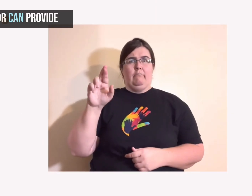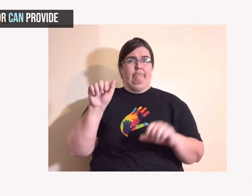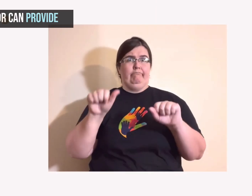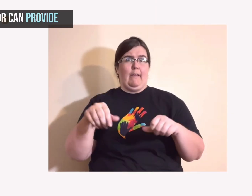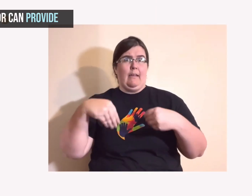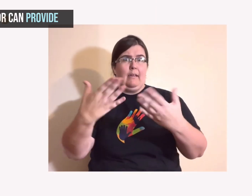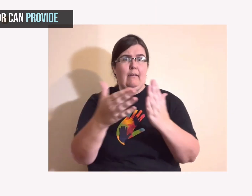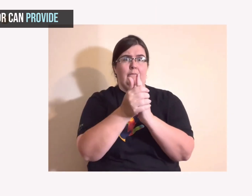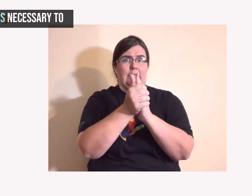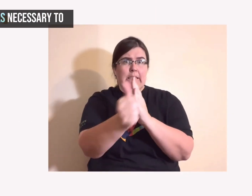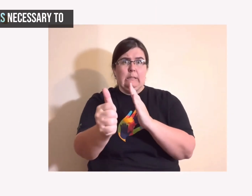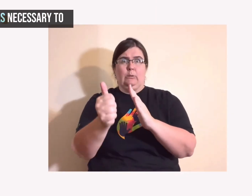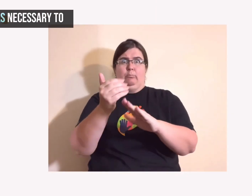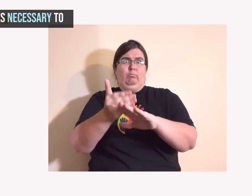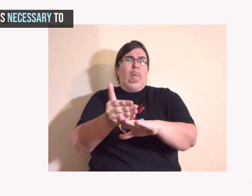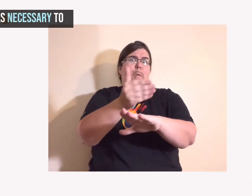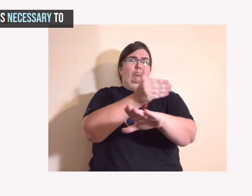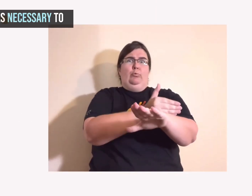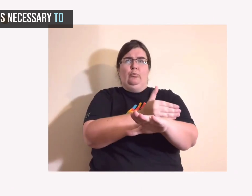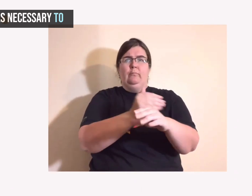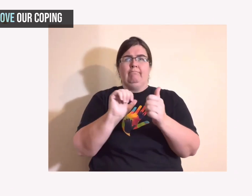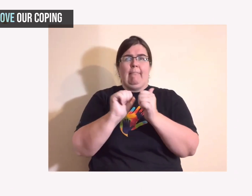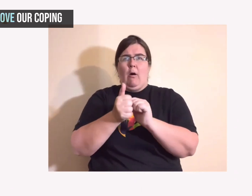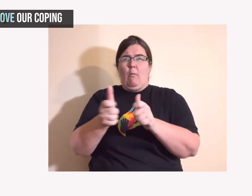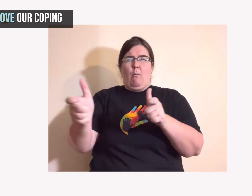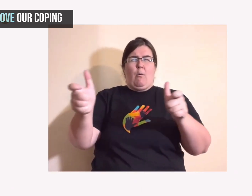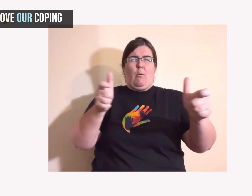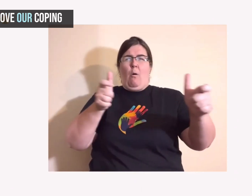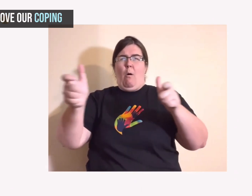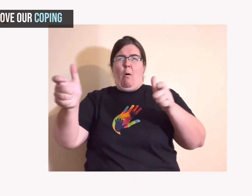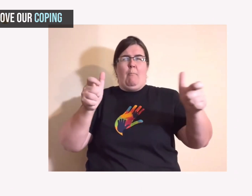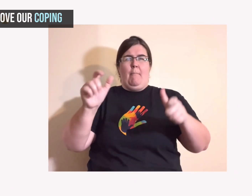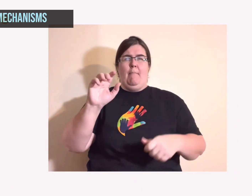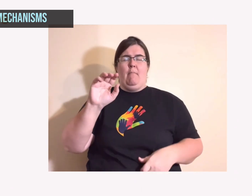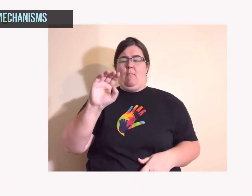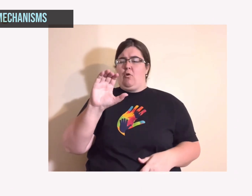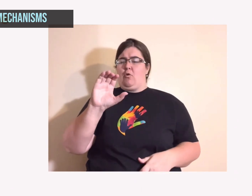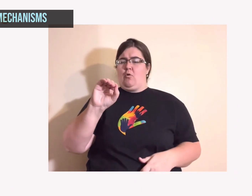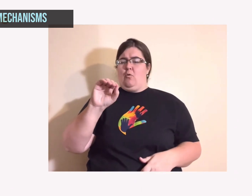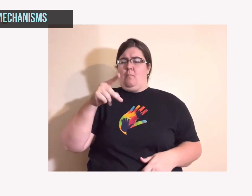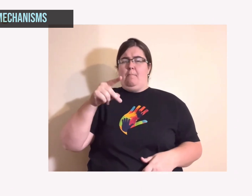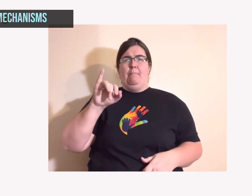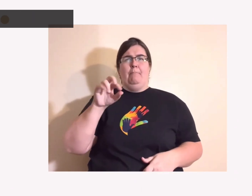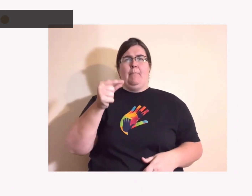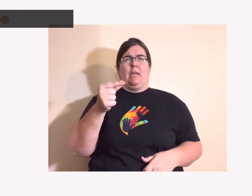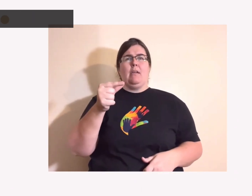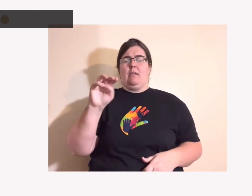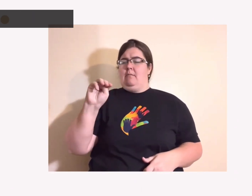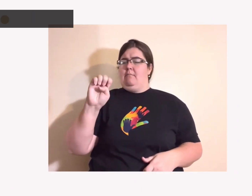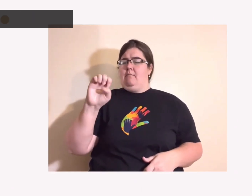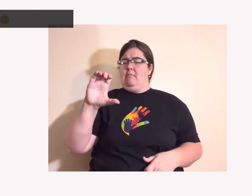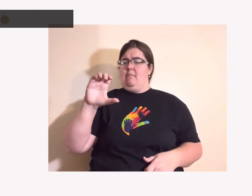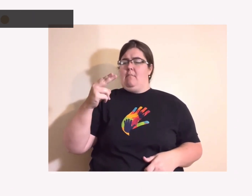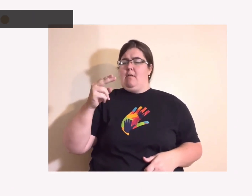EMDR can provide skills necessary to improve our coping mechanisms,